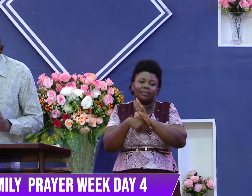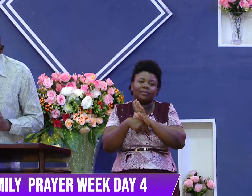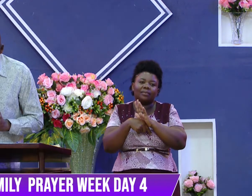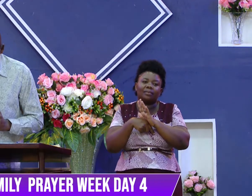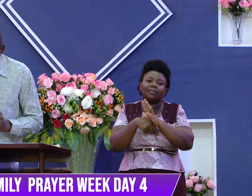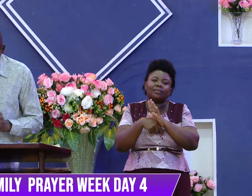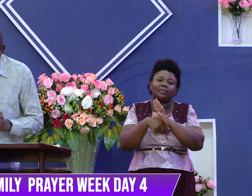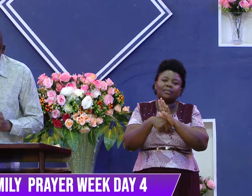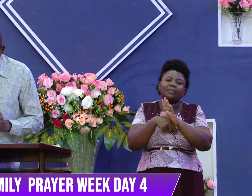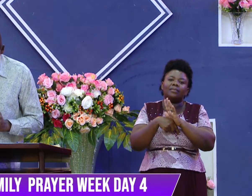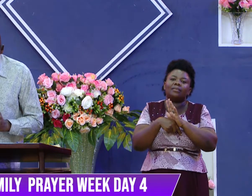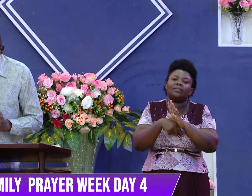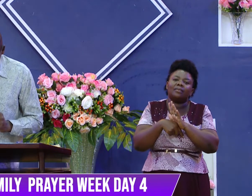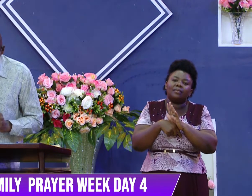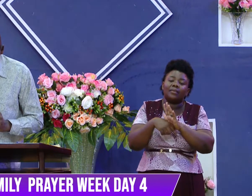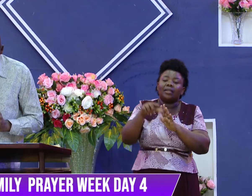this scripture.